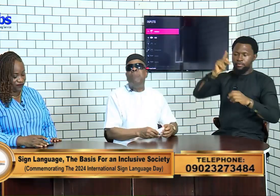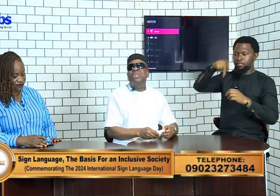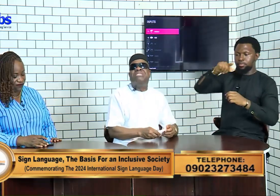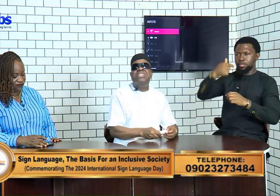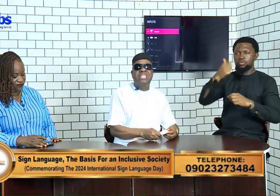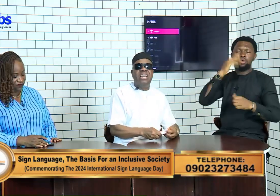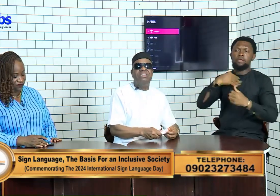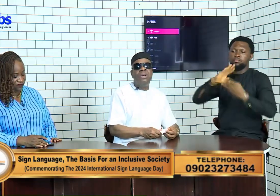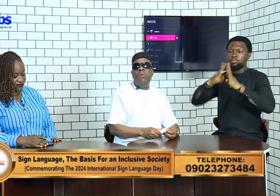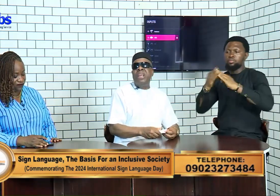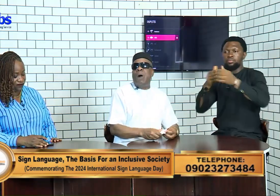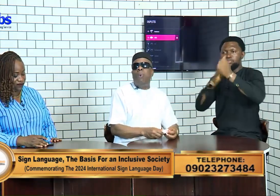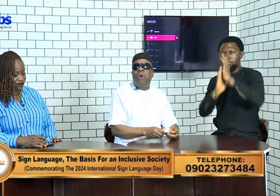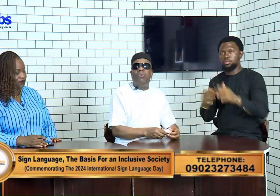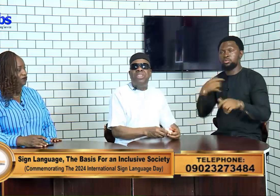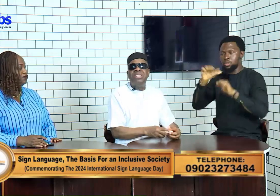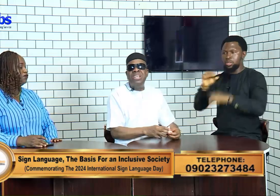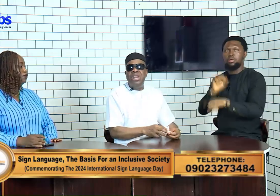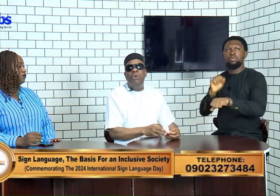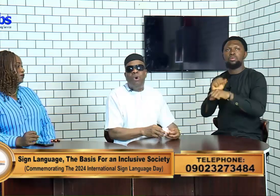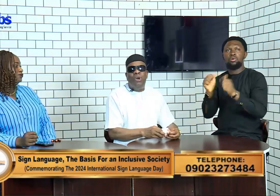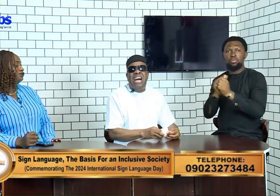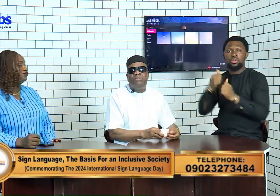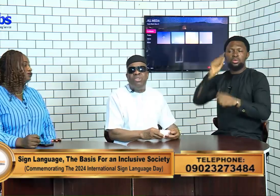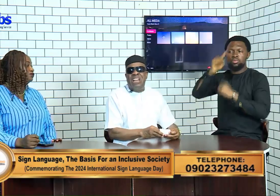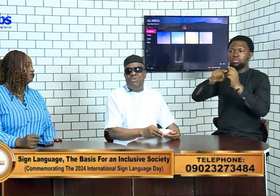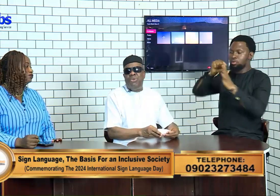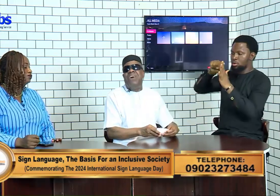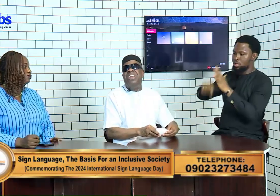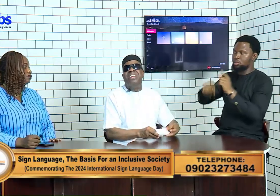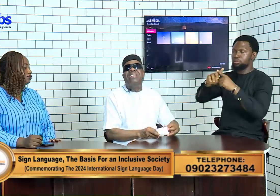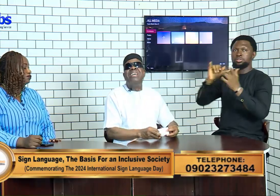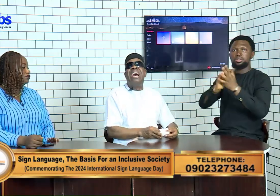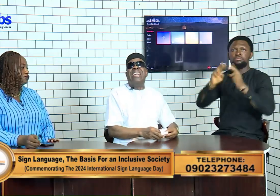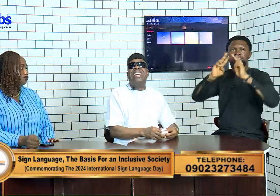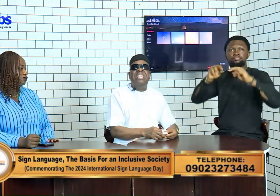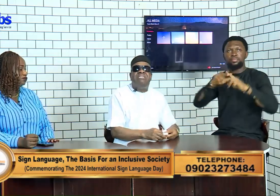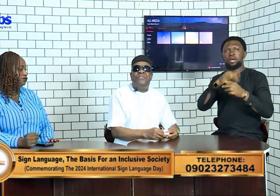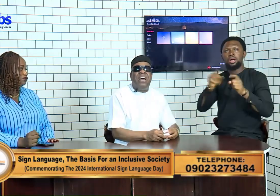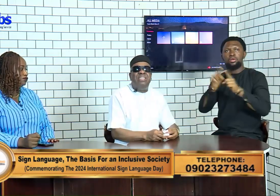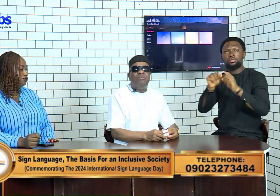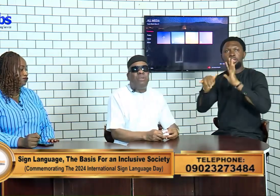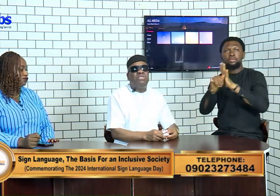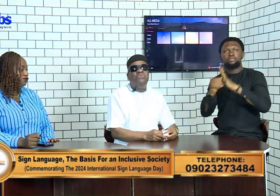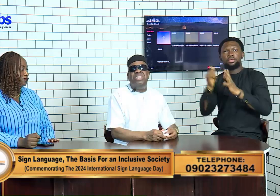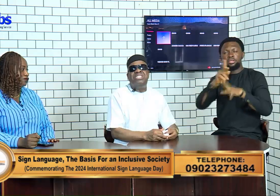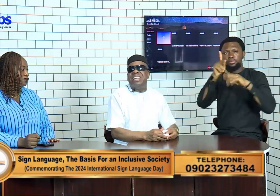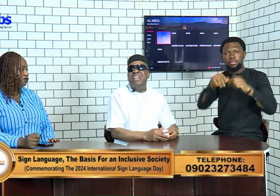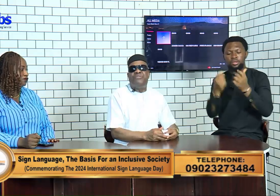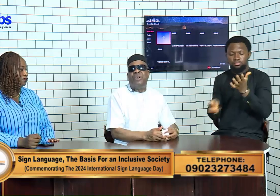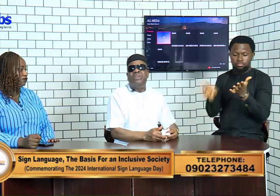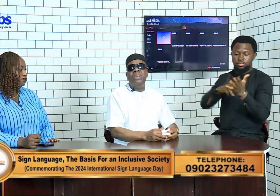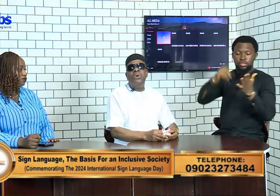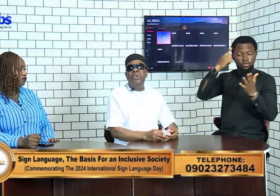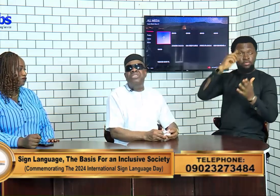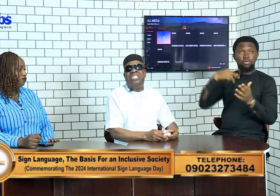have community leaders we can work with. They will go down to that rural area and identify this person, register them